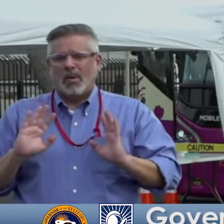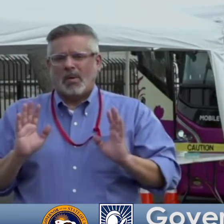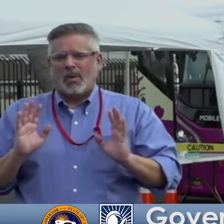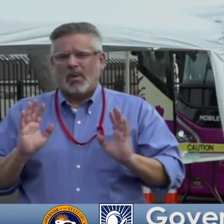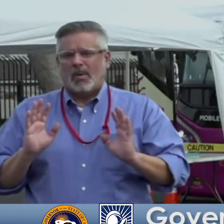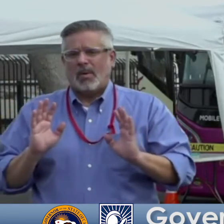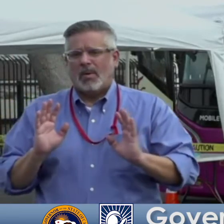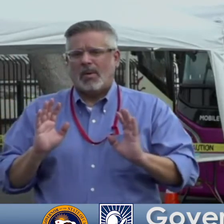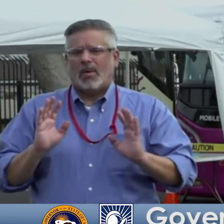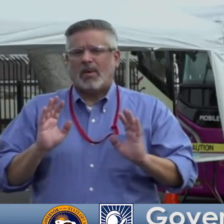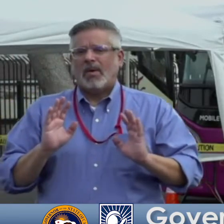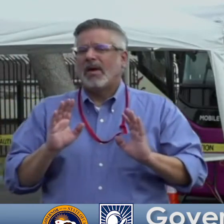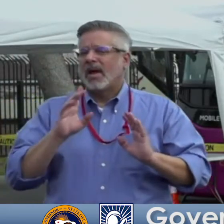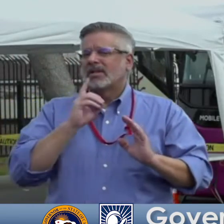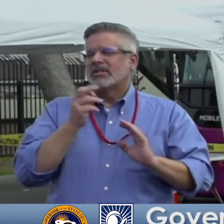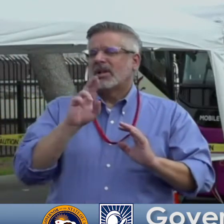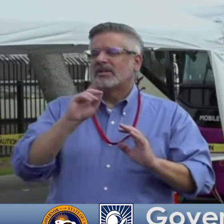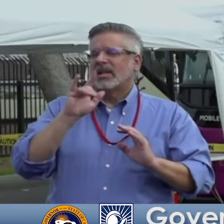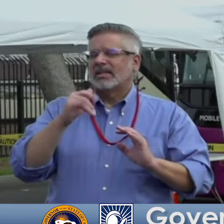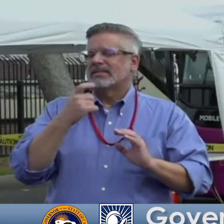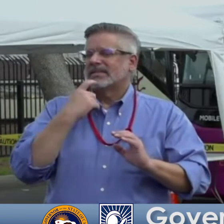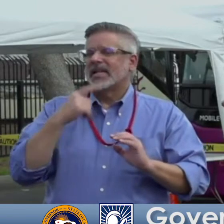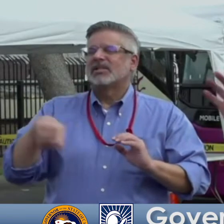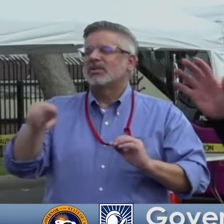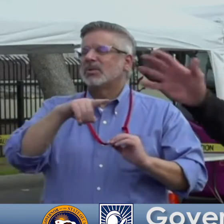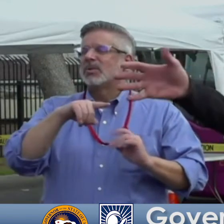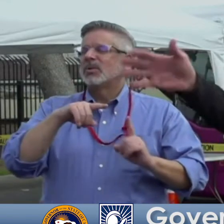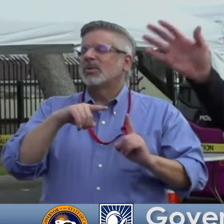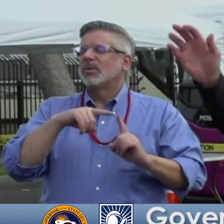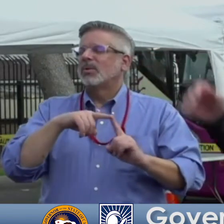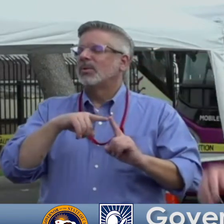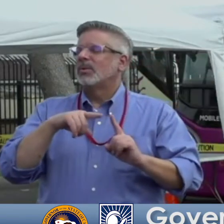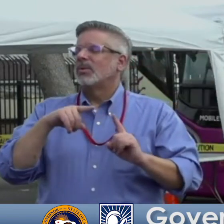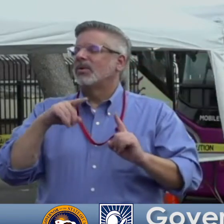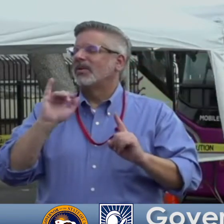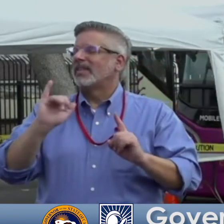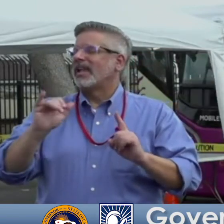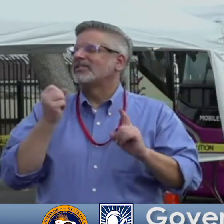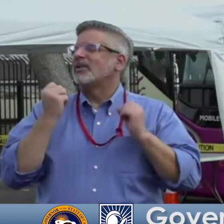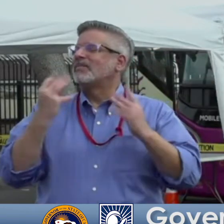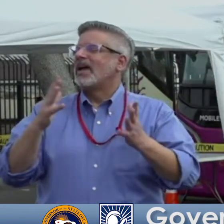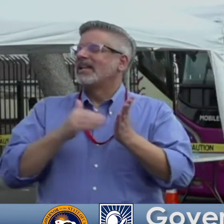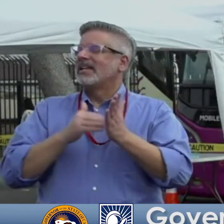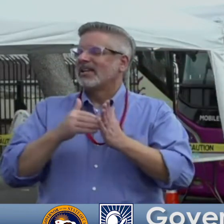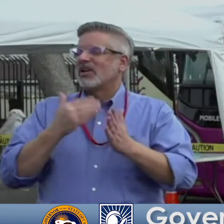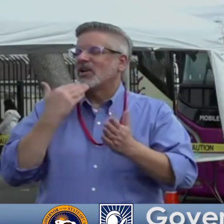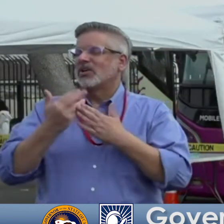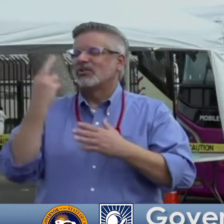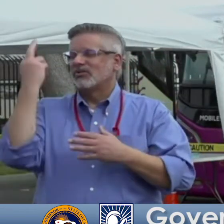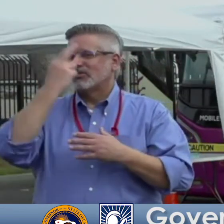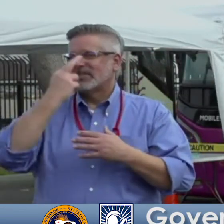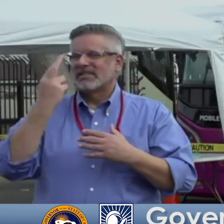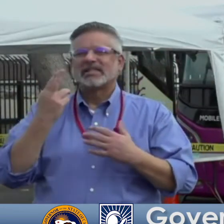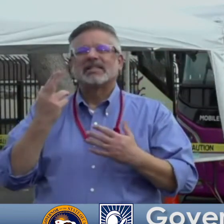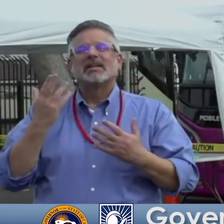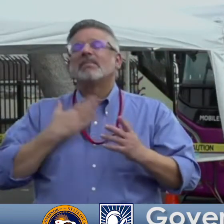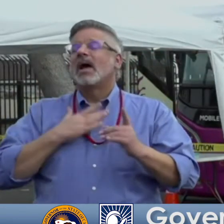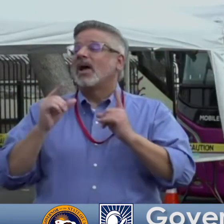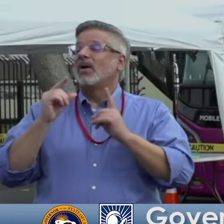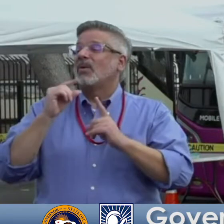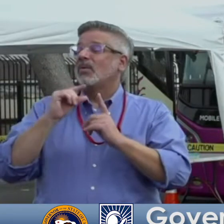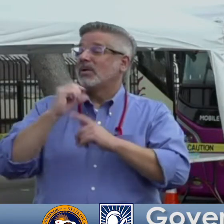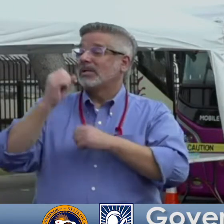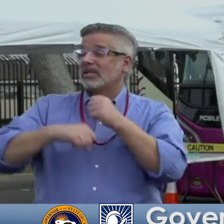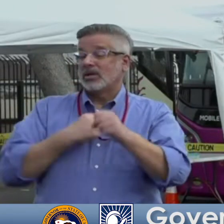I'll repeat what Dr. Galley said. I told you guys, you all heard this so many times for good reason. You heard it, that my word of the year